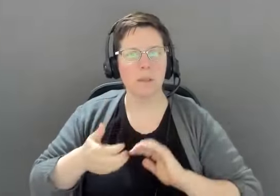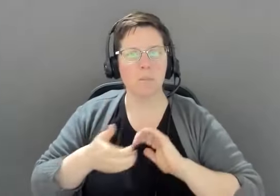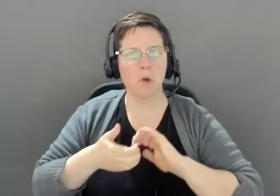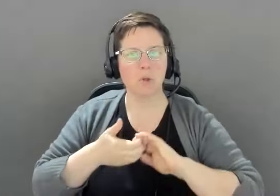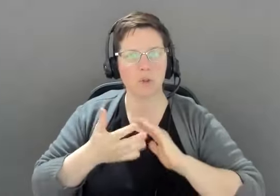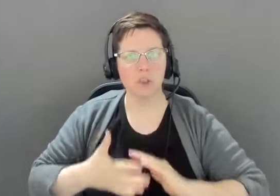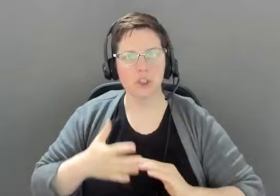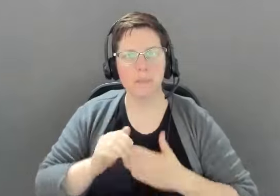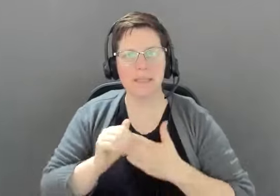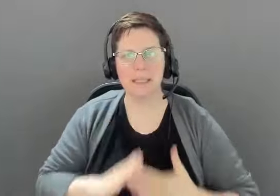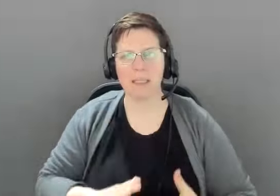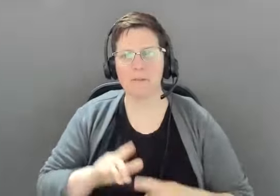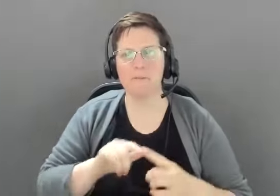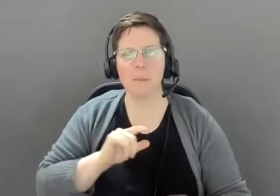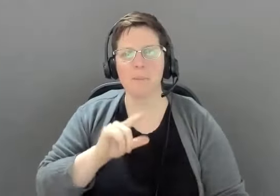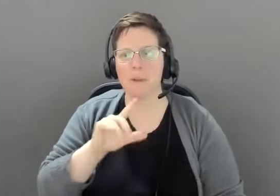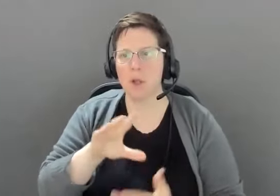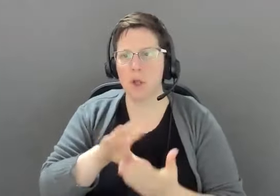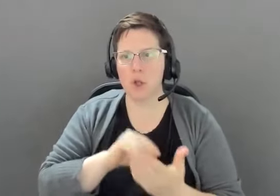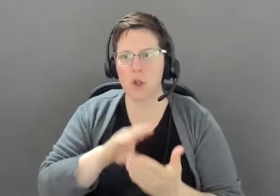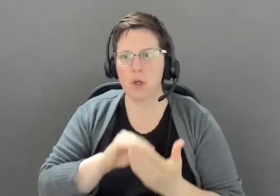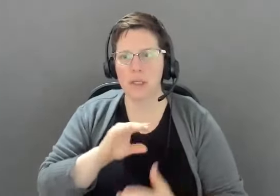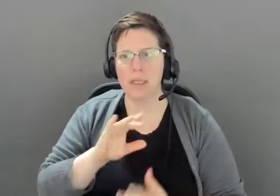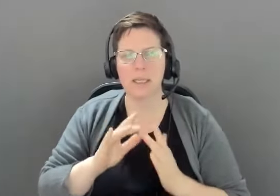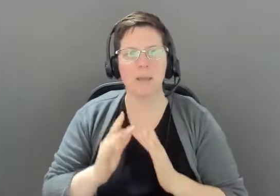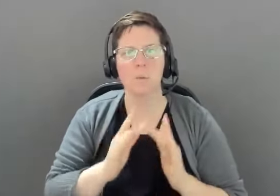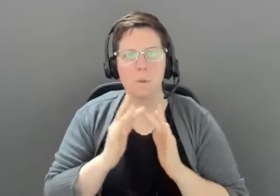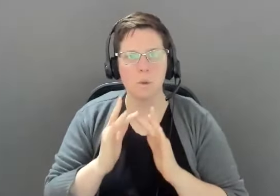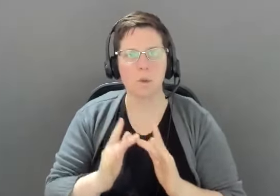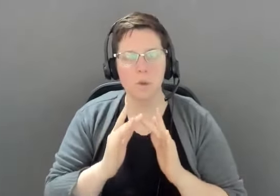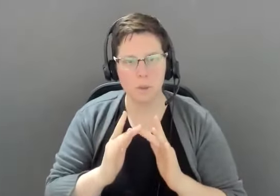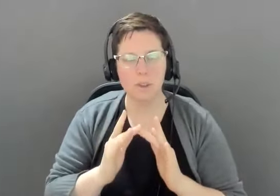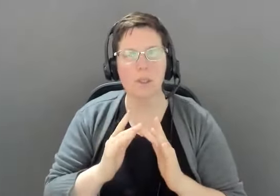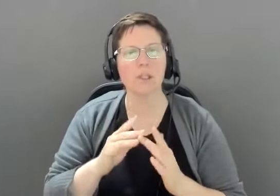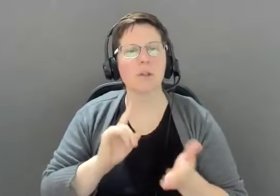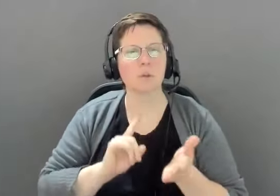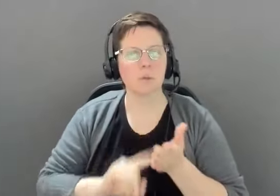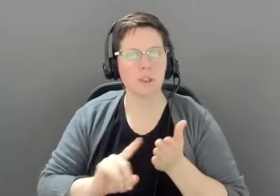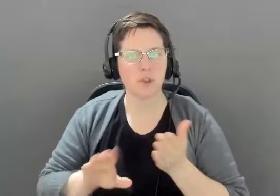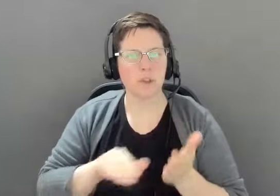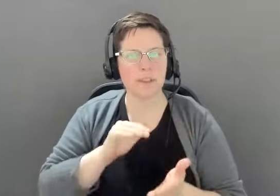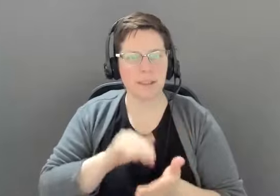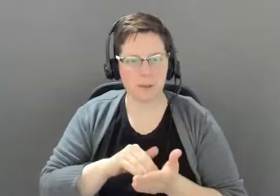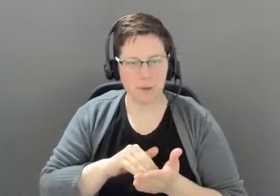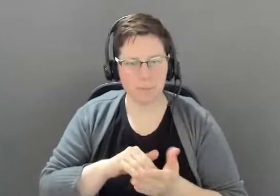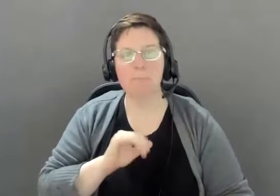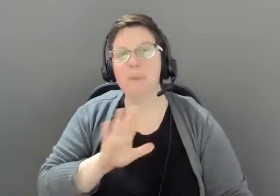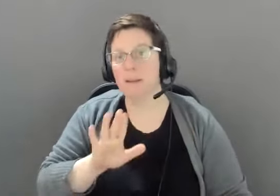for Research and Education on Violence Against Women and Children. On behalf of the Learning Network, welcome to our